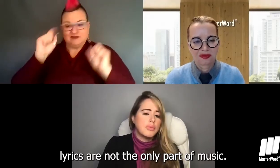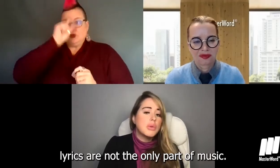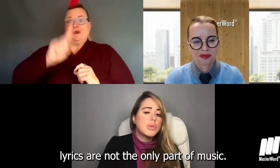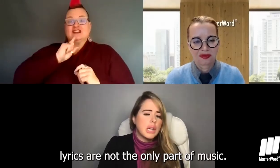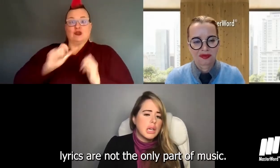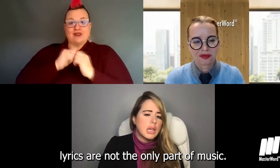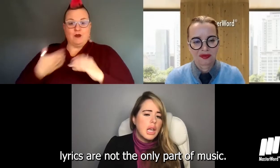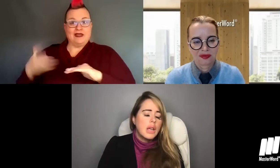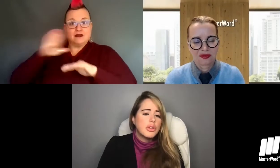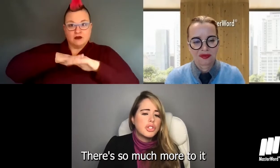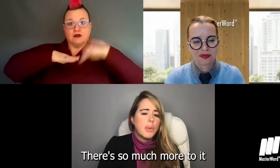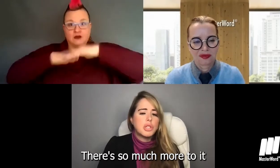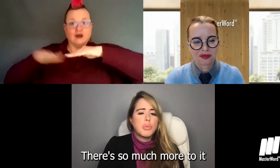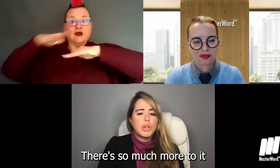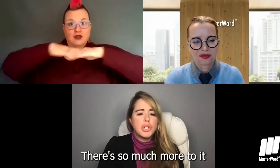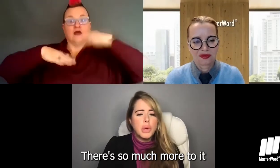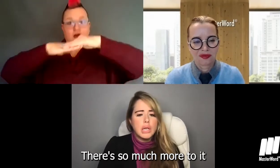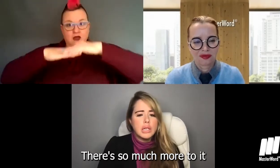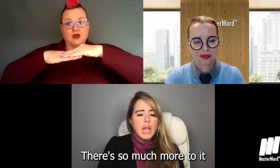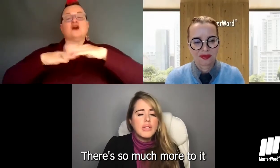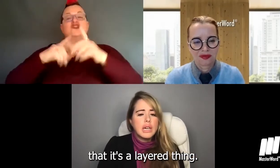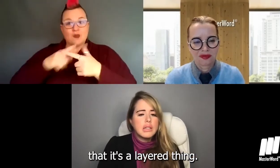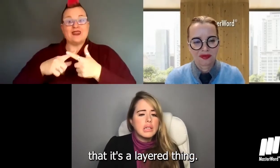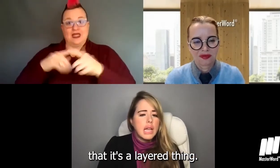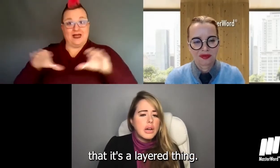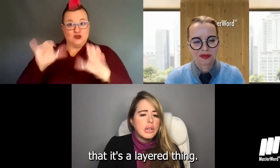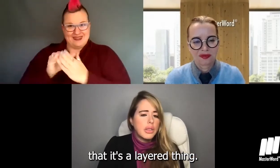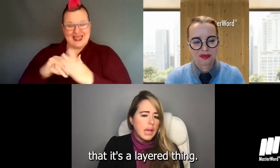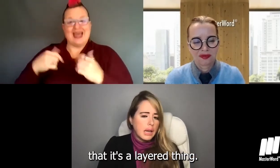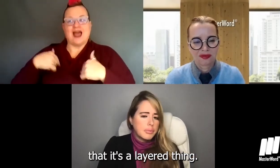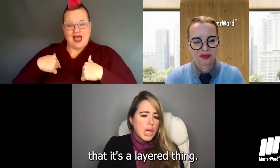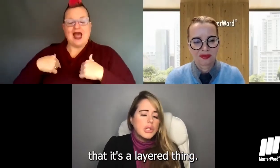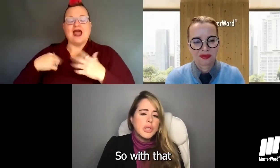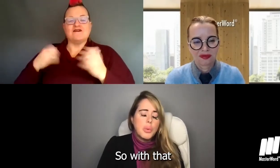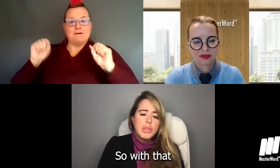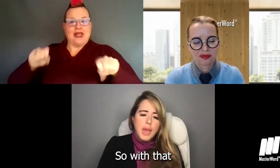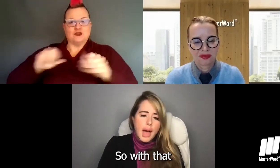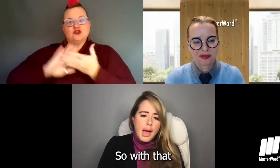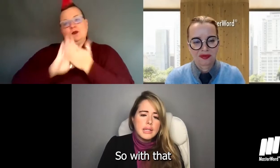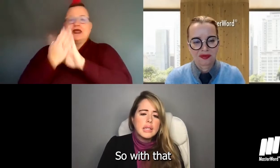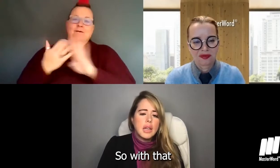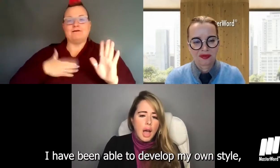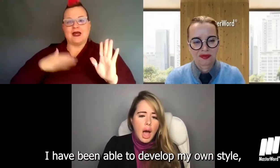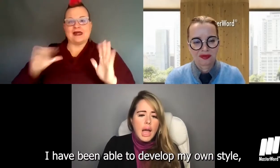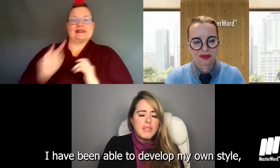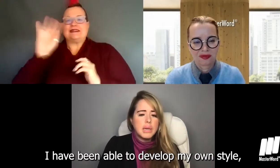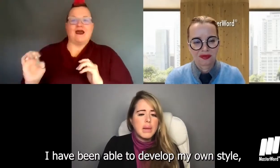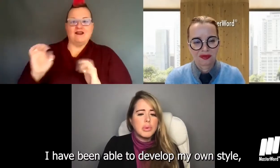of music, there's so much more to it, that it's a layered thing. So with that, I have been able